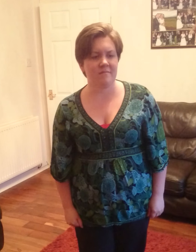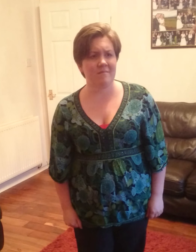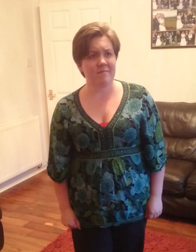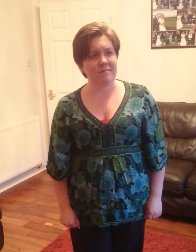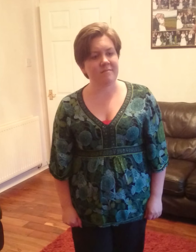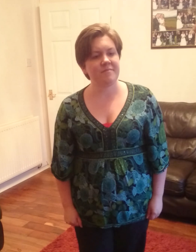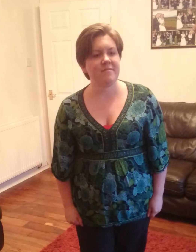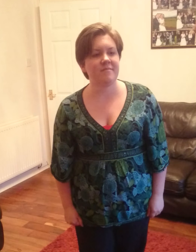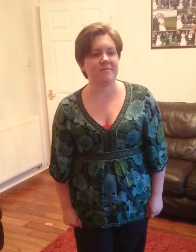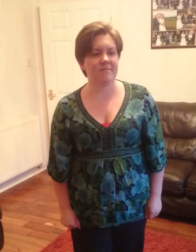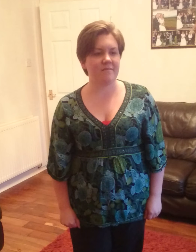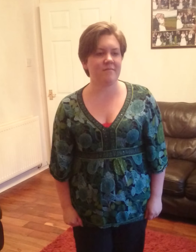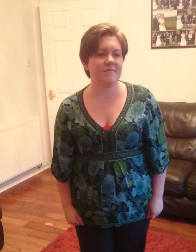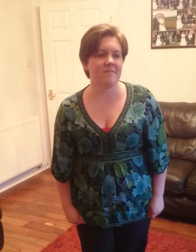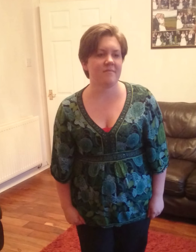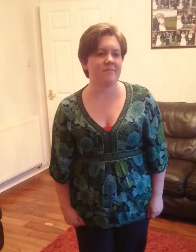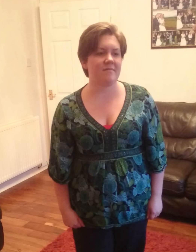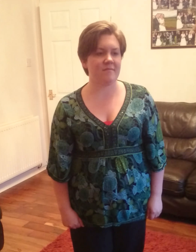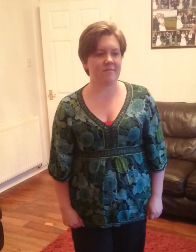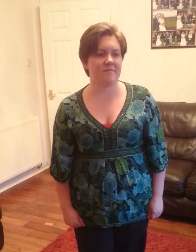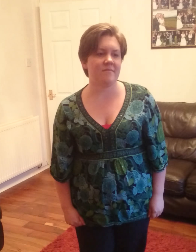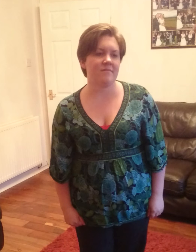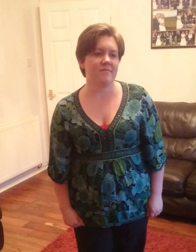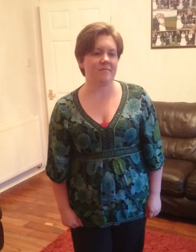I'm sending all